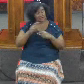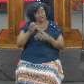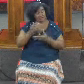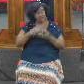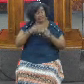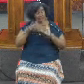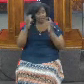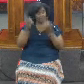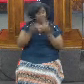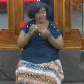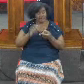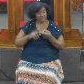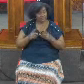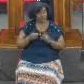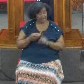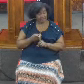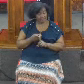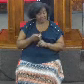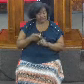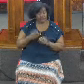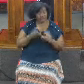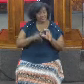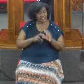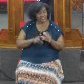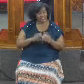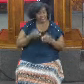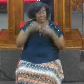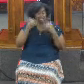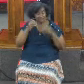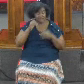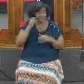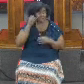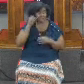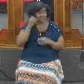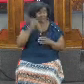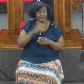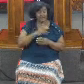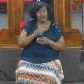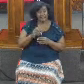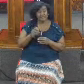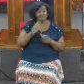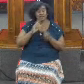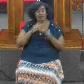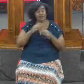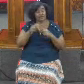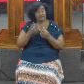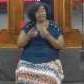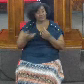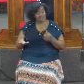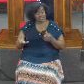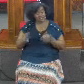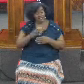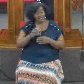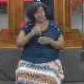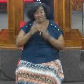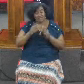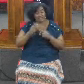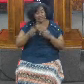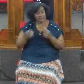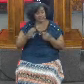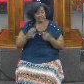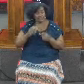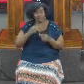and friends and you just sat around and you laughed and you joked and we laughed and we joked about everything and we talked about everything, but